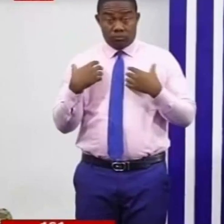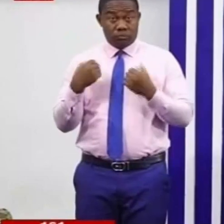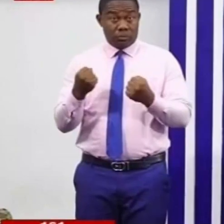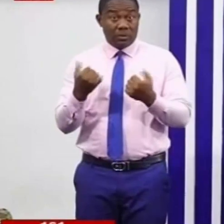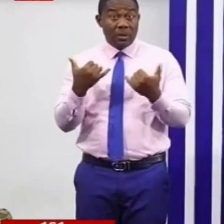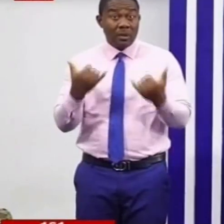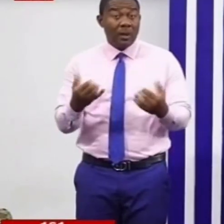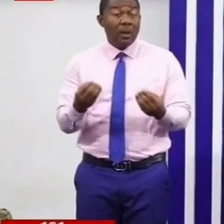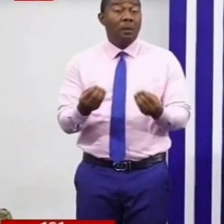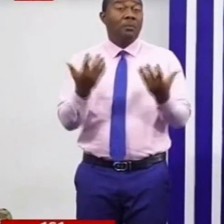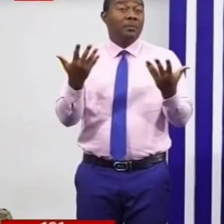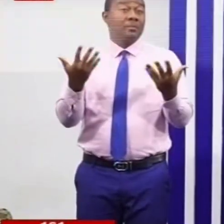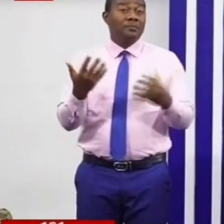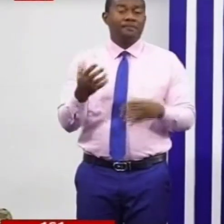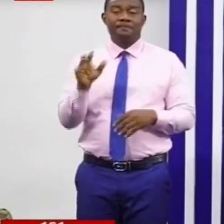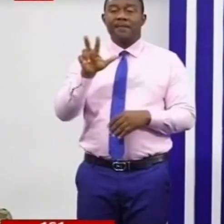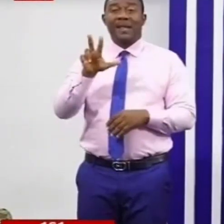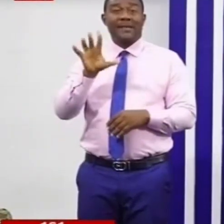at